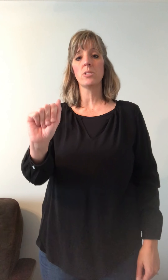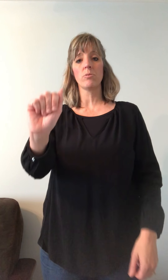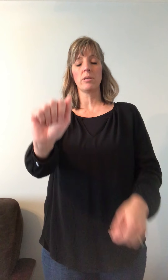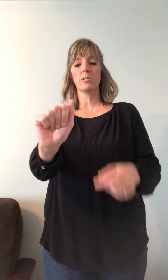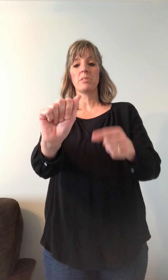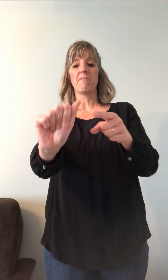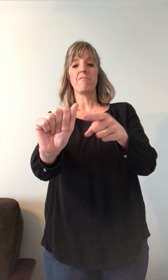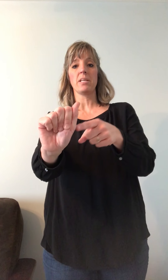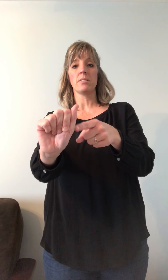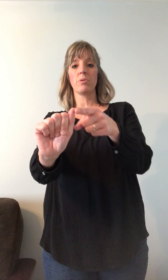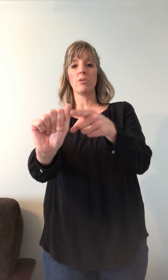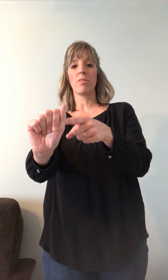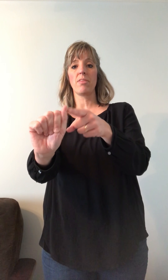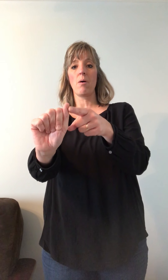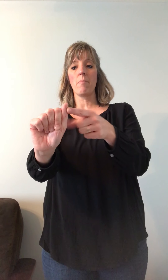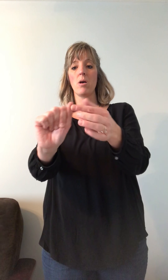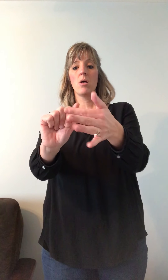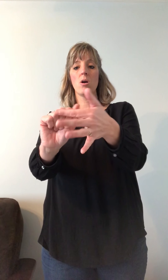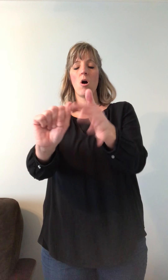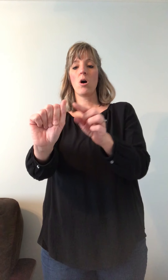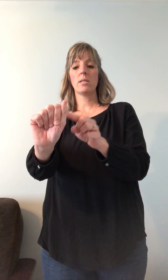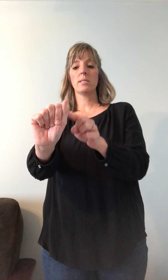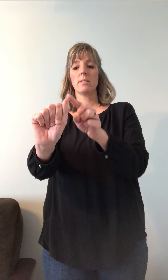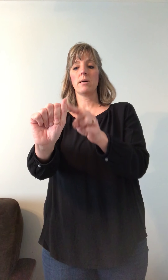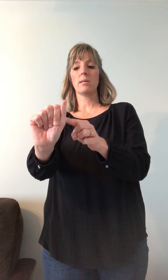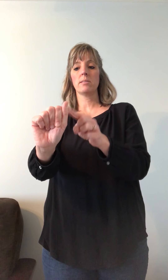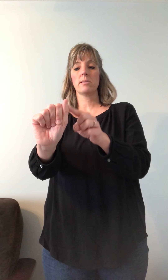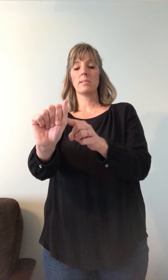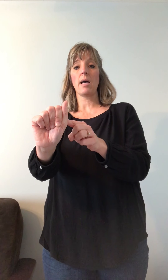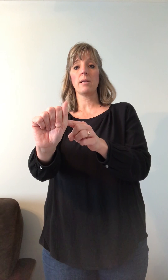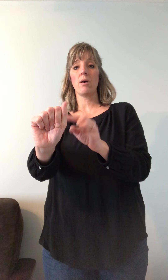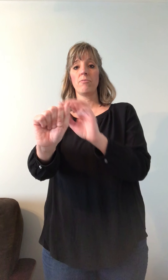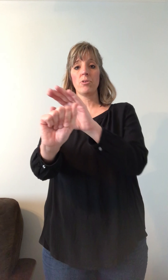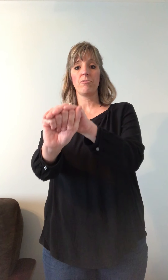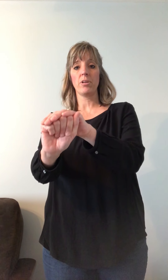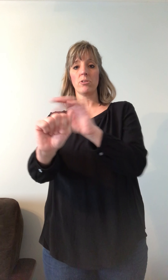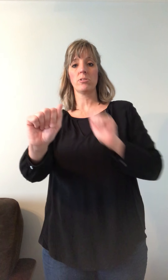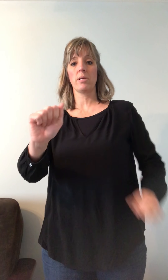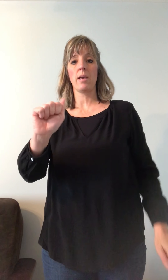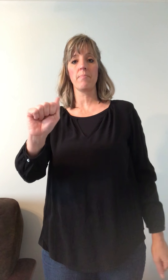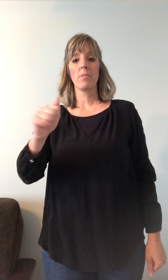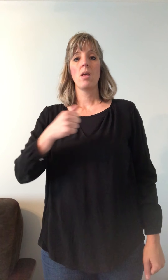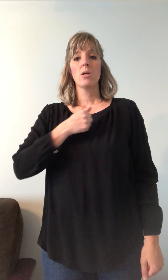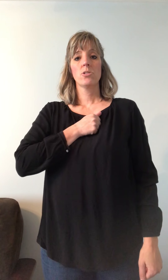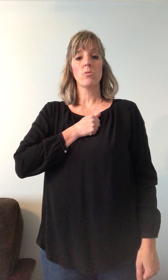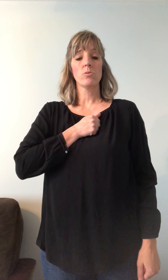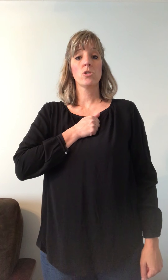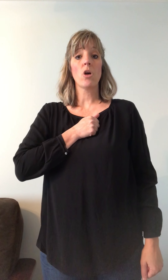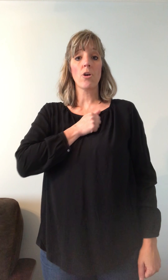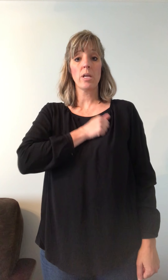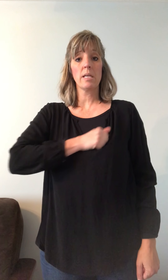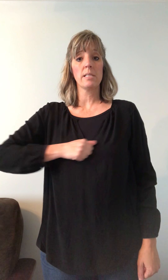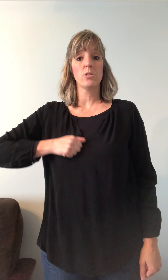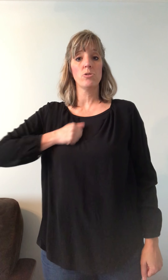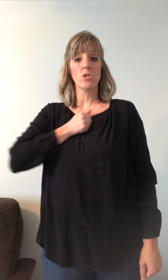only it's with a fist, with your thumb on the side of your fingers. Okay? So sorry is you turn